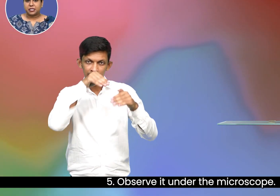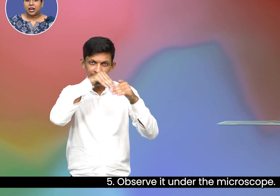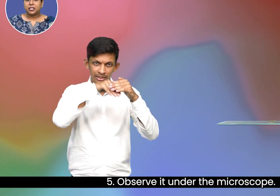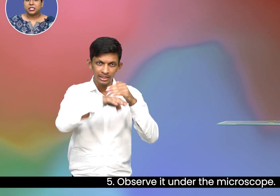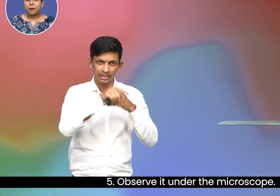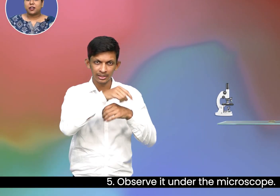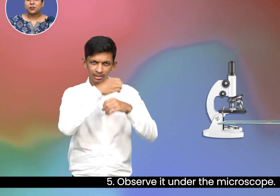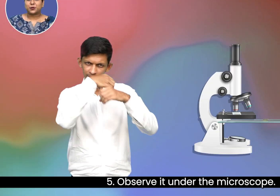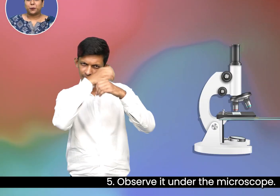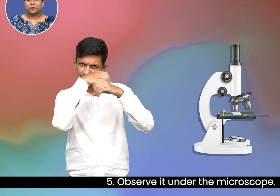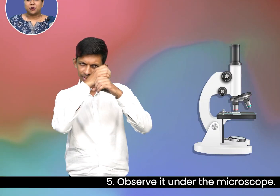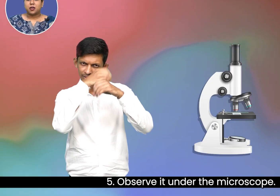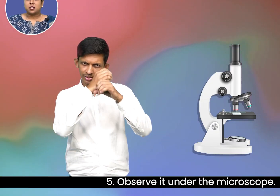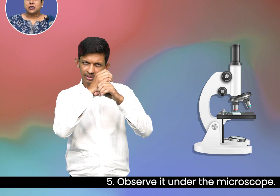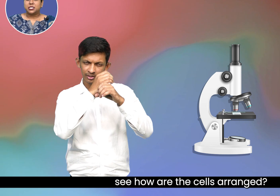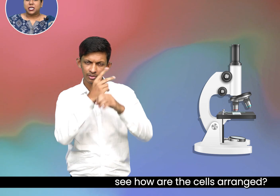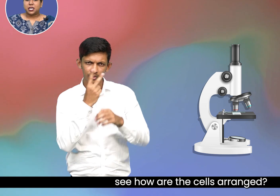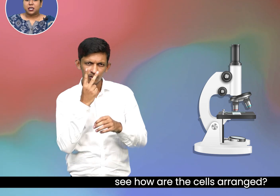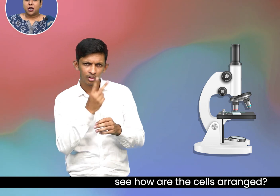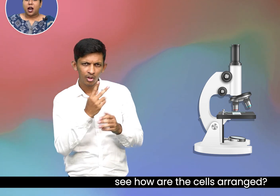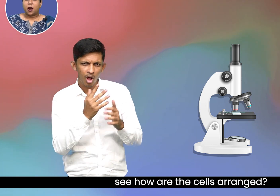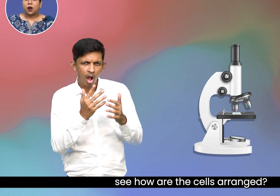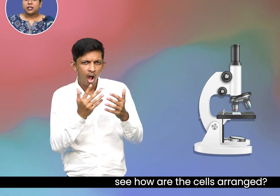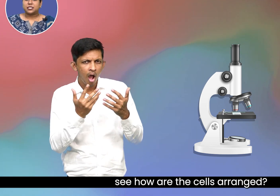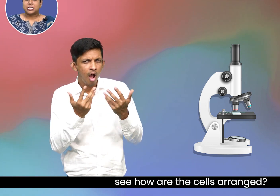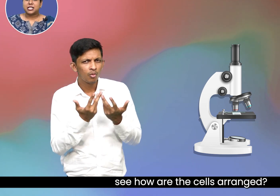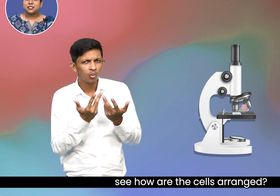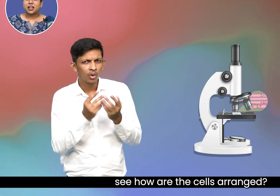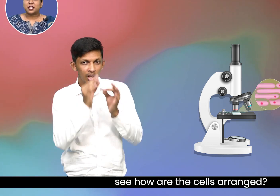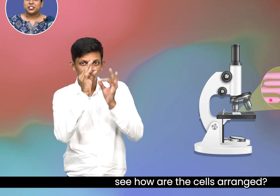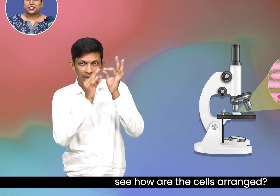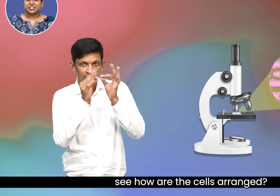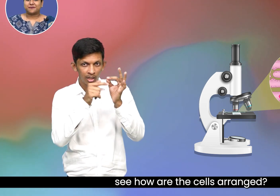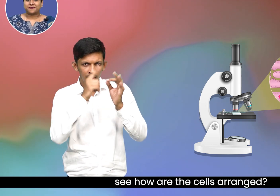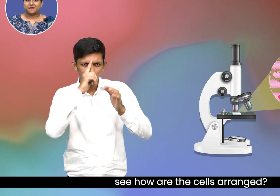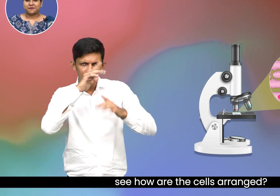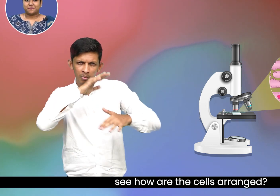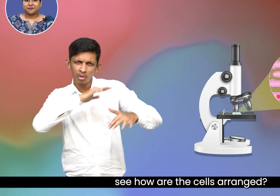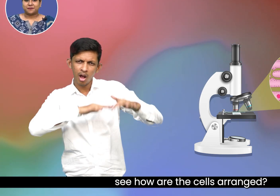Observe it under the microscope. See how are the cells arranged.